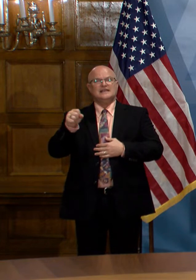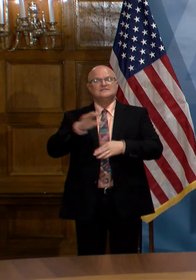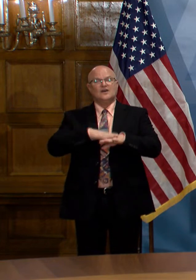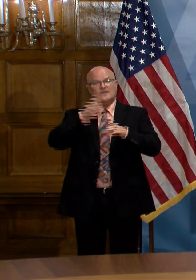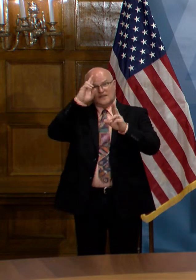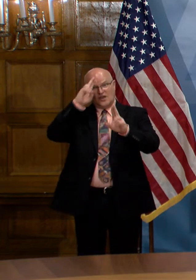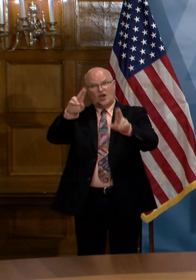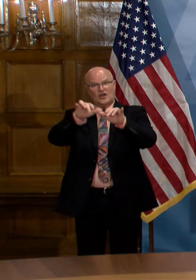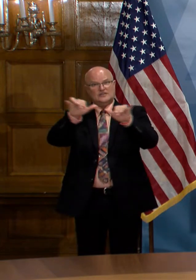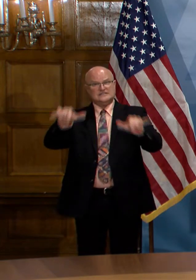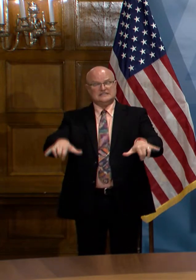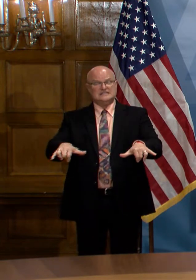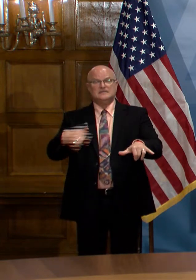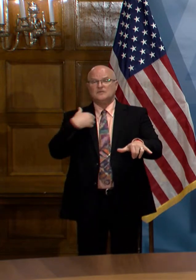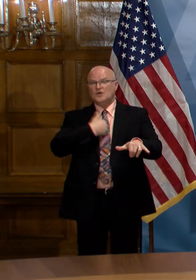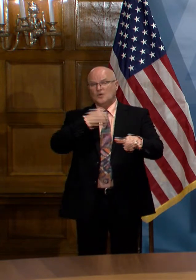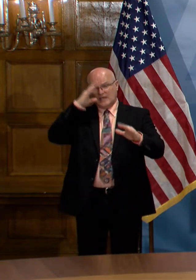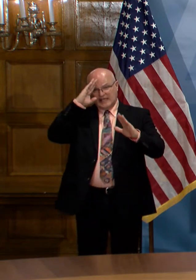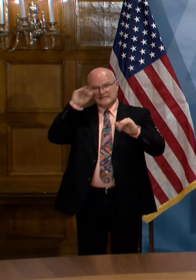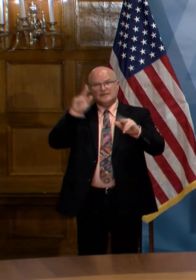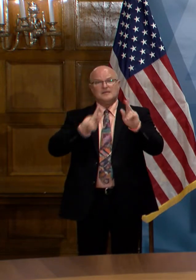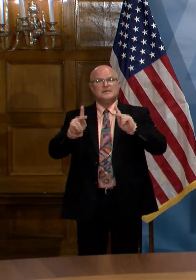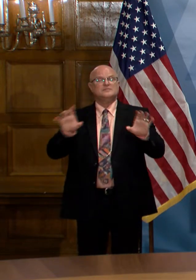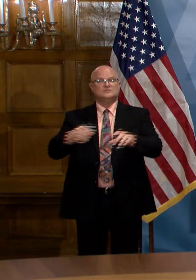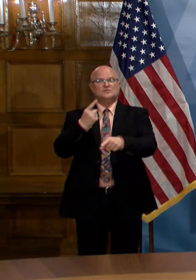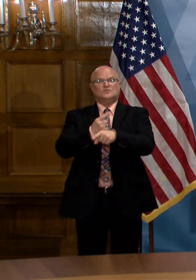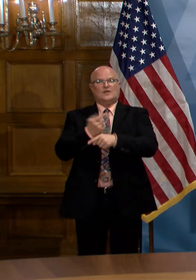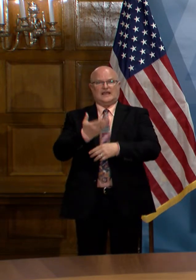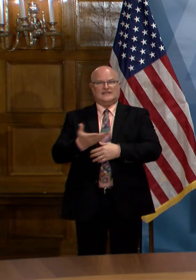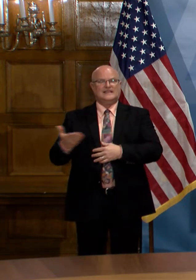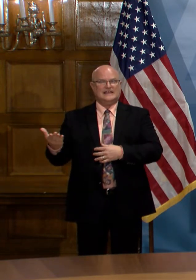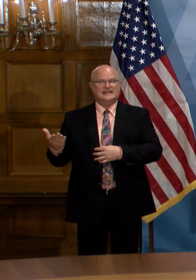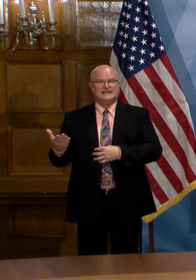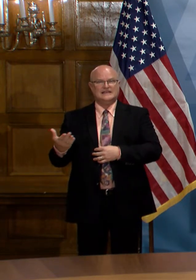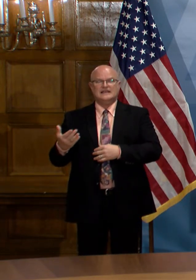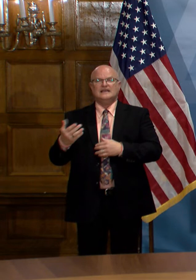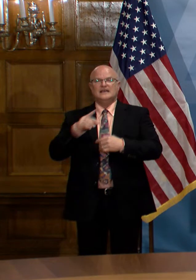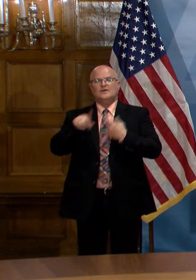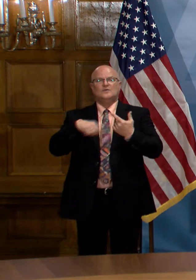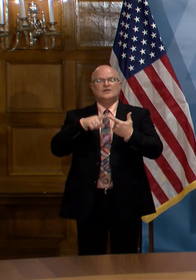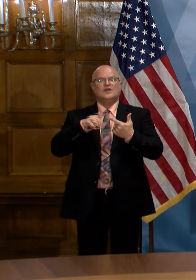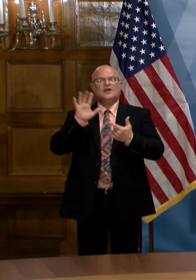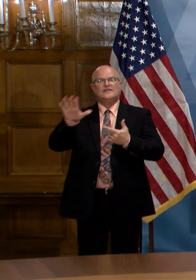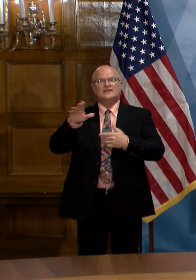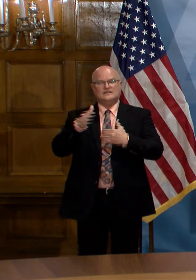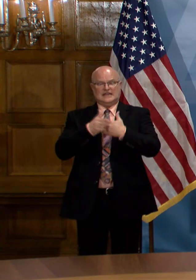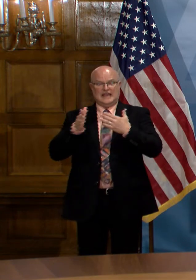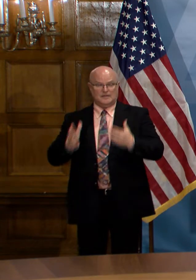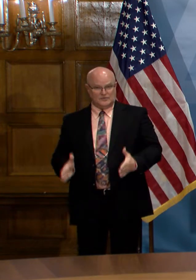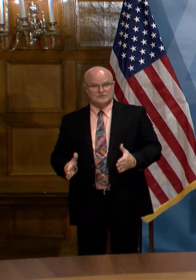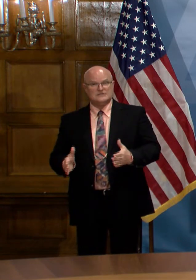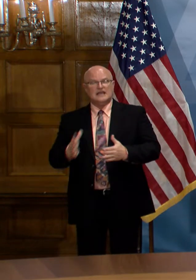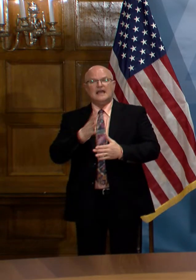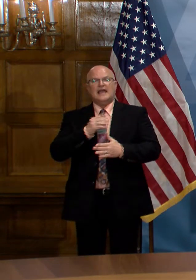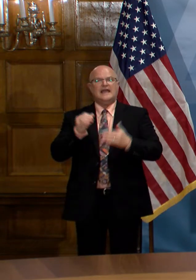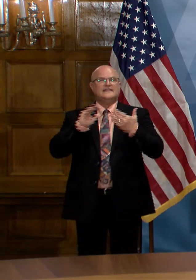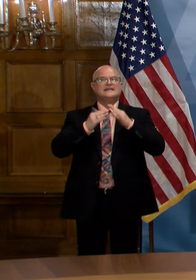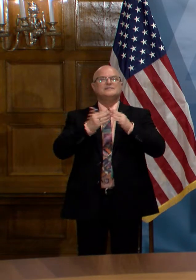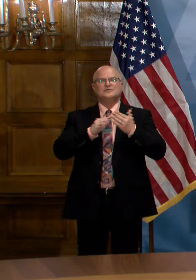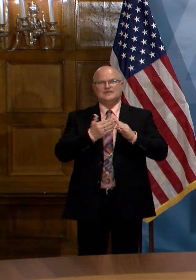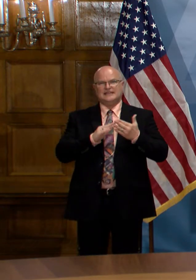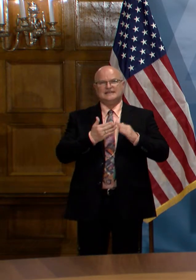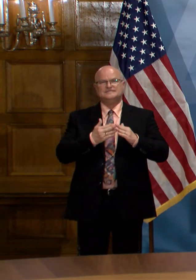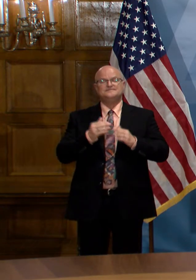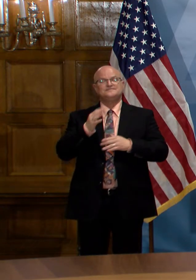honor system, and we expect people to do the right thing in regard to their neighbors and to the